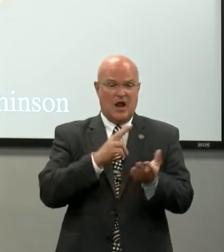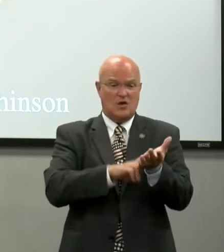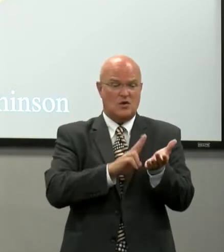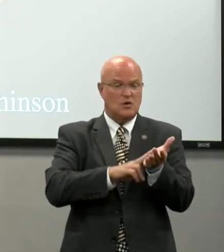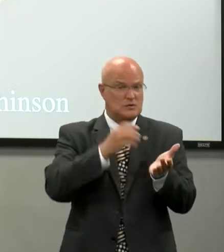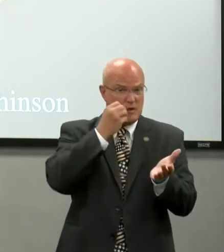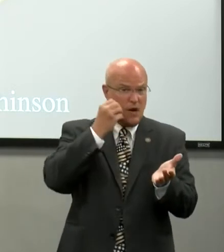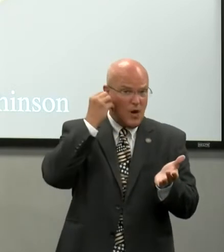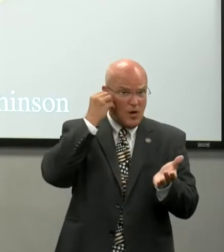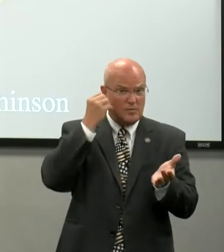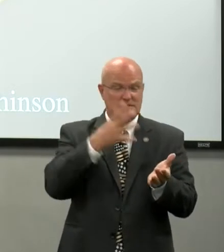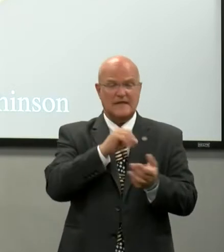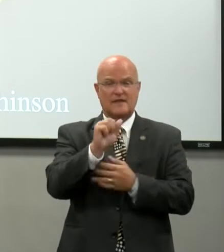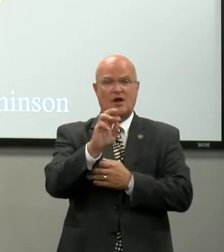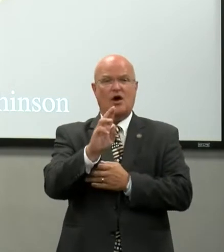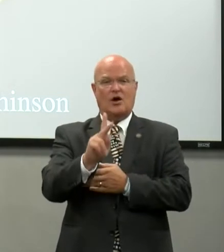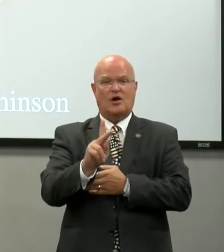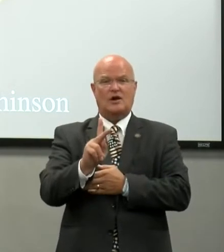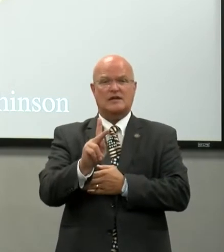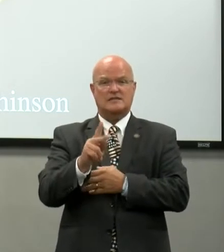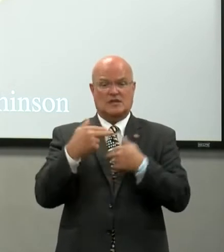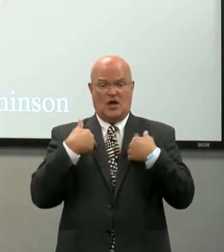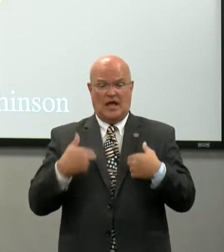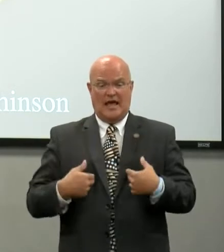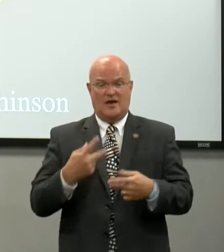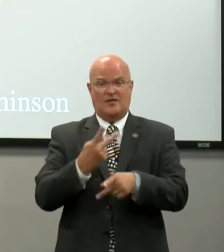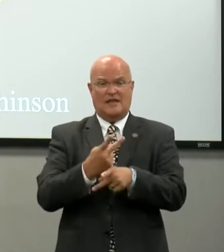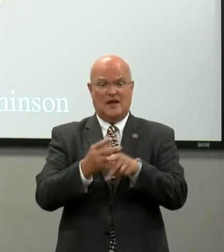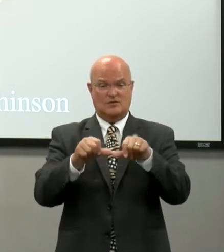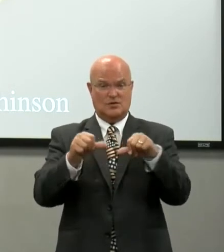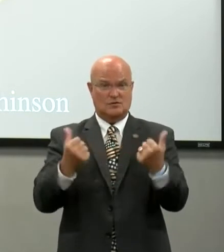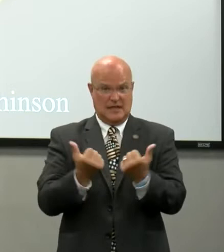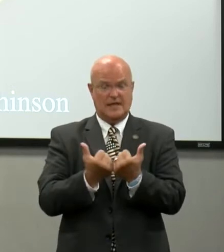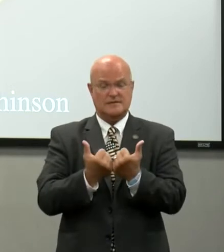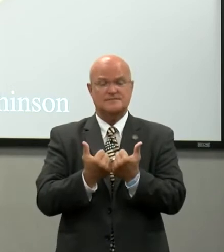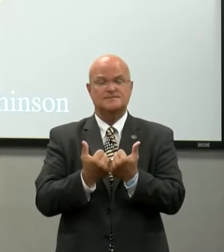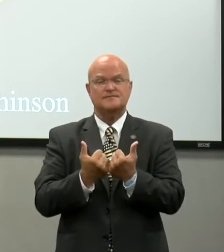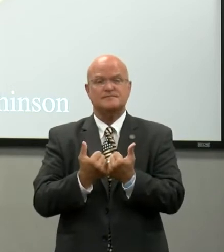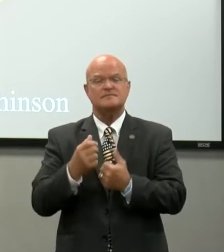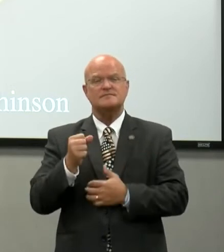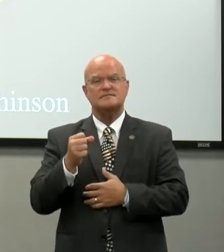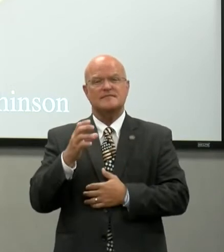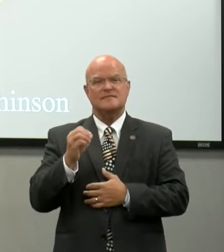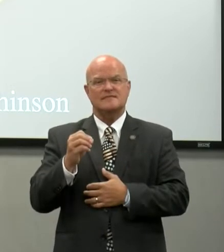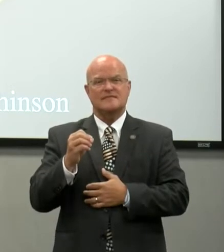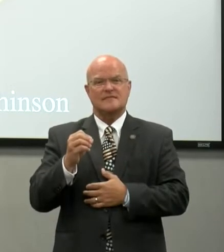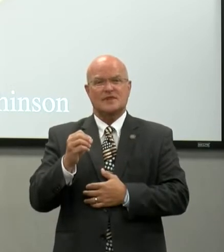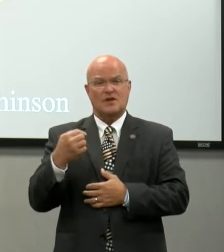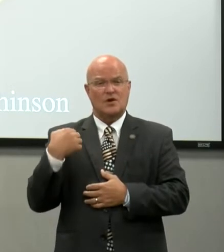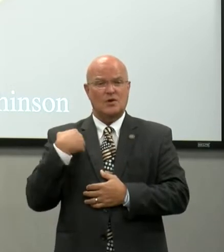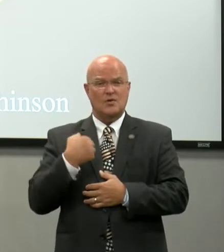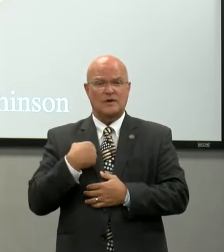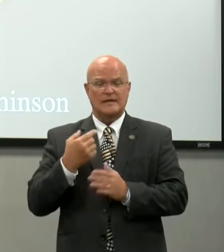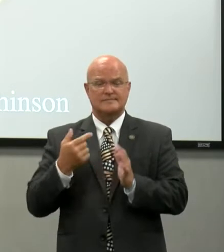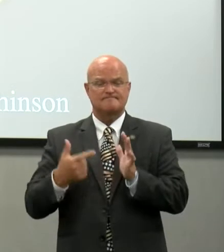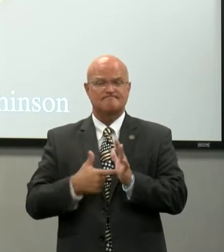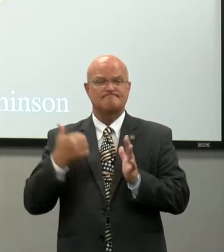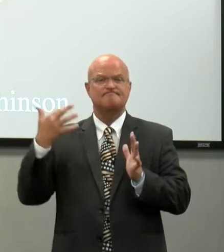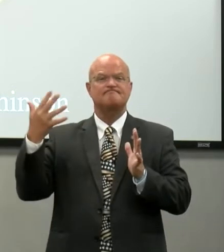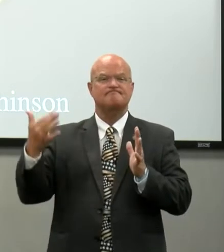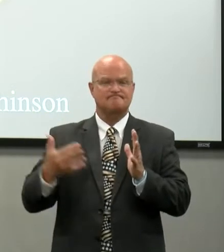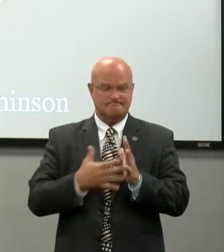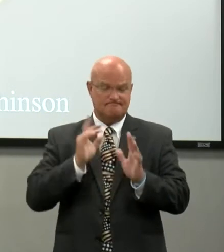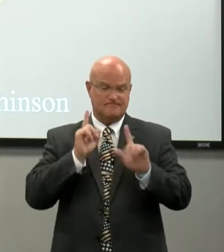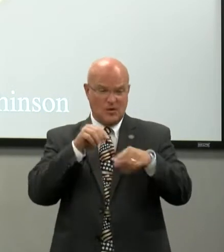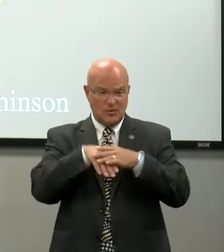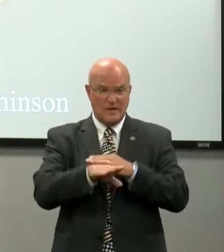nursing homes and the Arkansas Healthcare Association. And so we routinely go in.